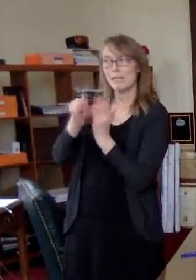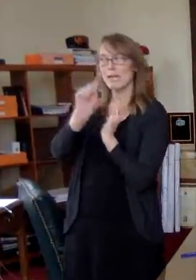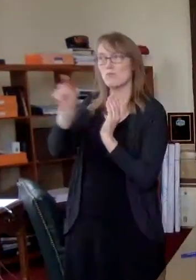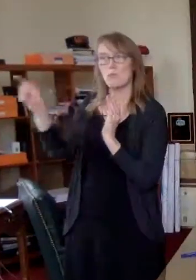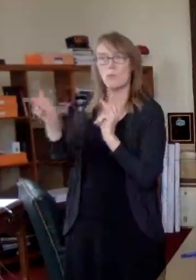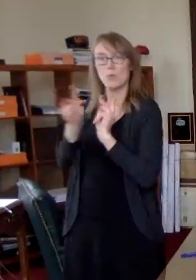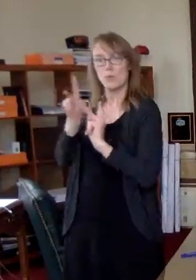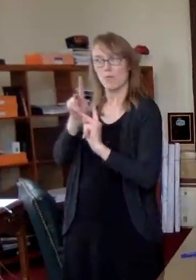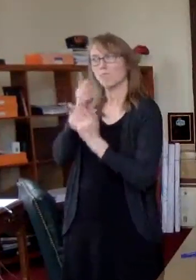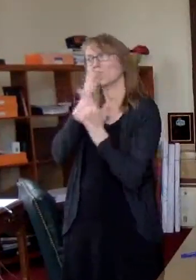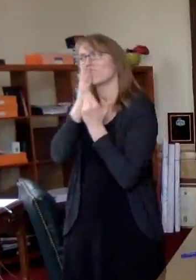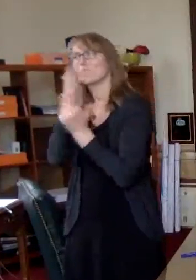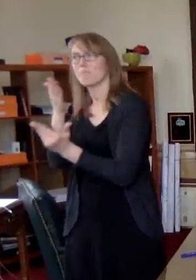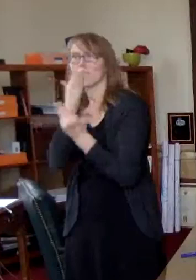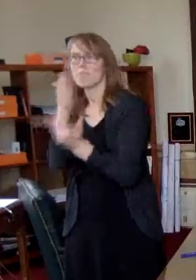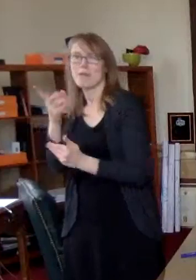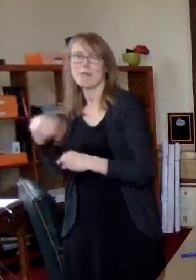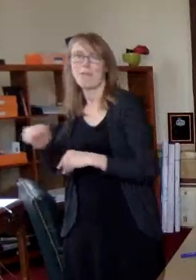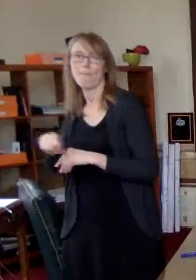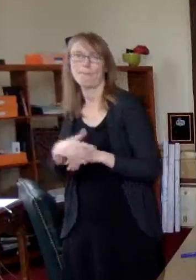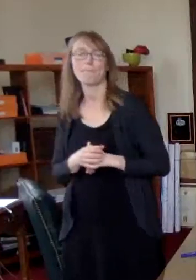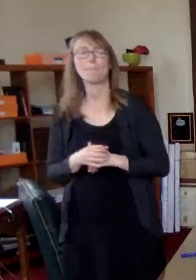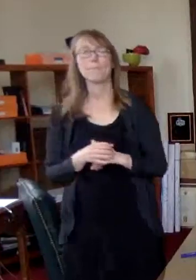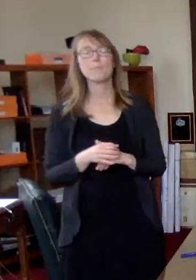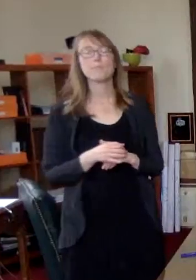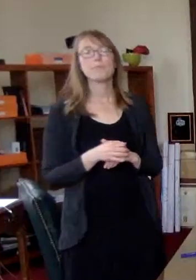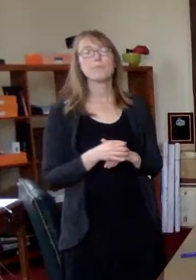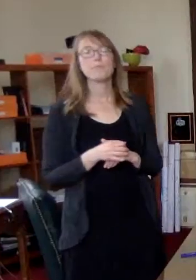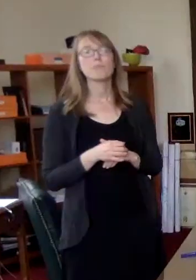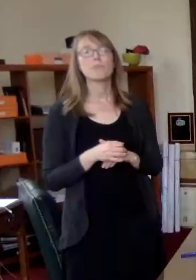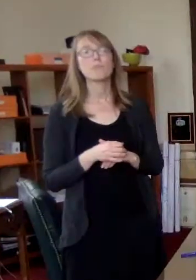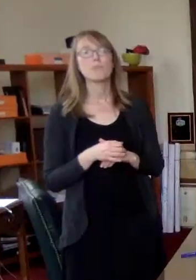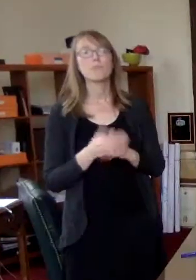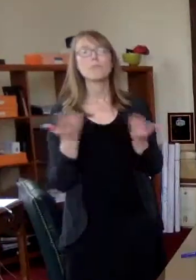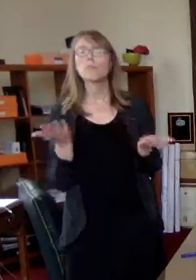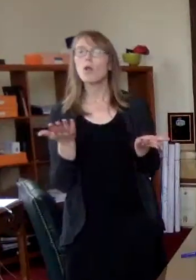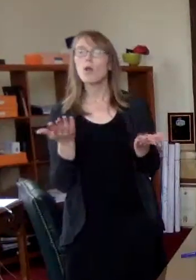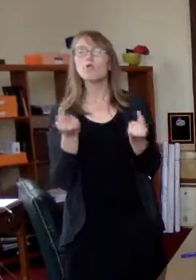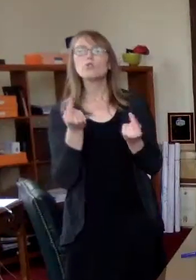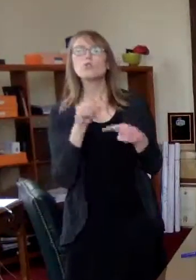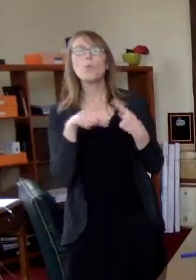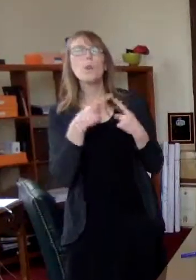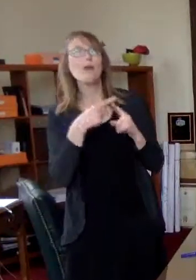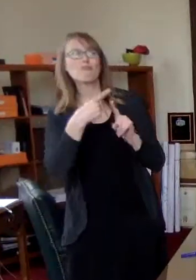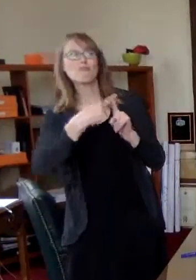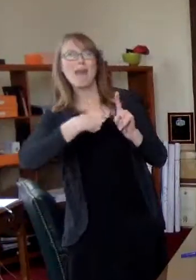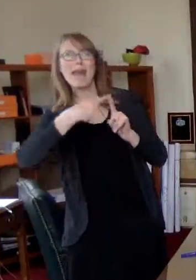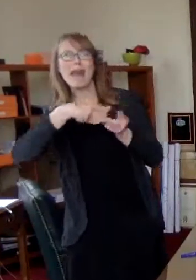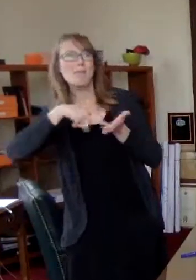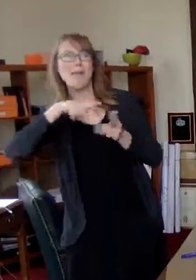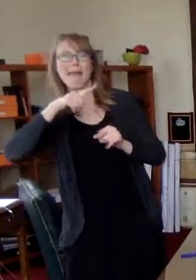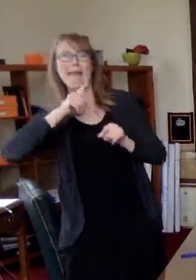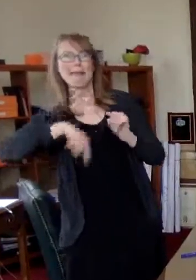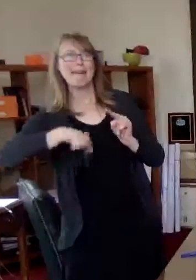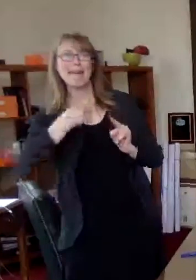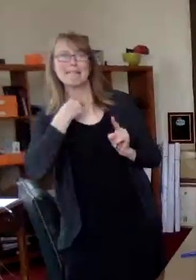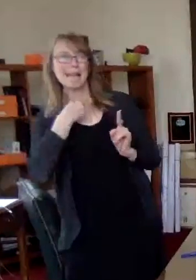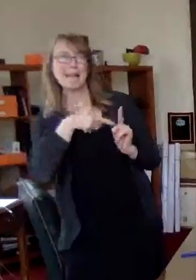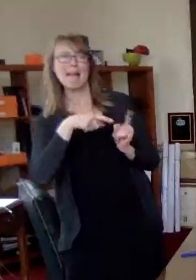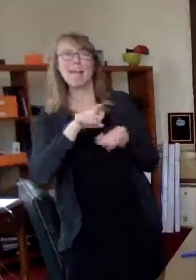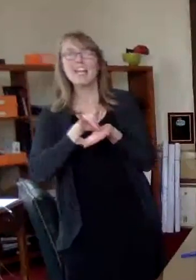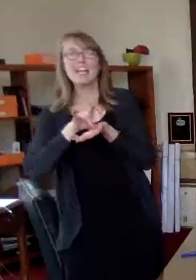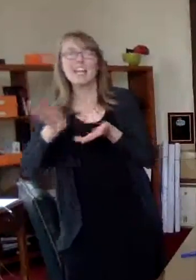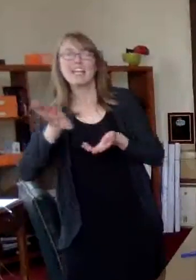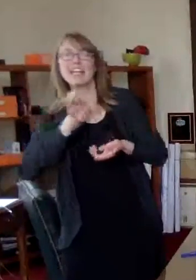this is a question we got about evictions or people who can't make rent during the stay-at-home order? So evictions, there are no